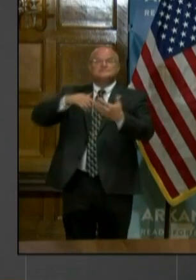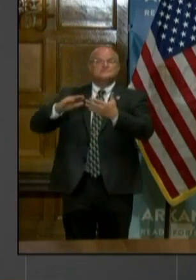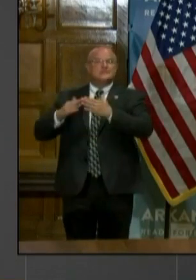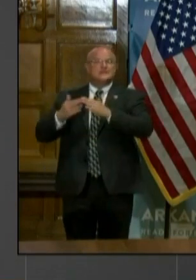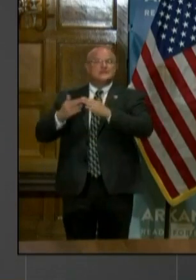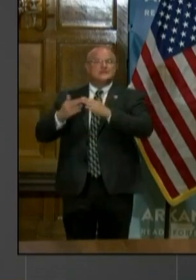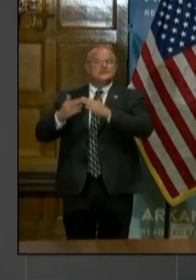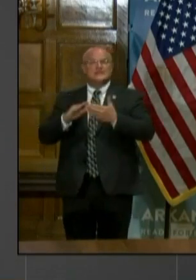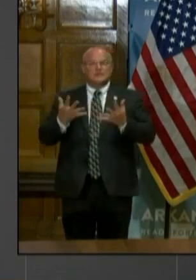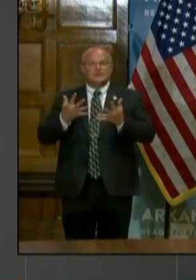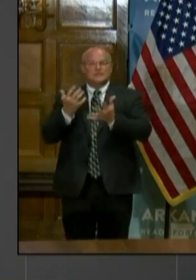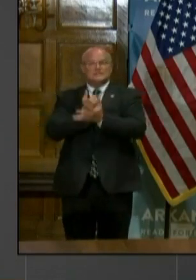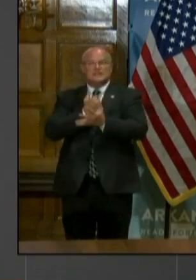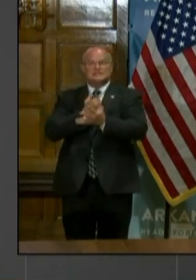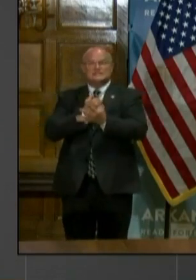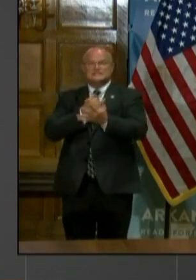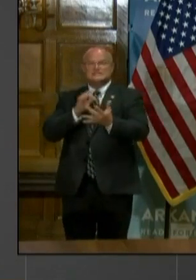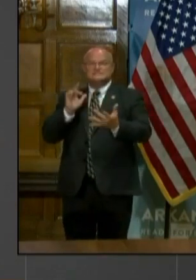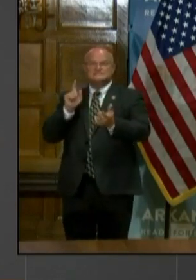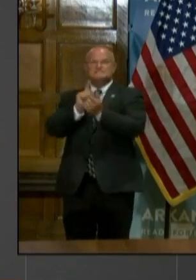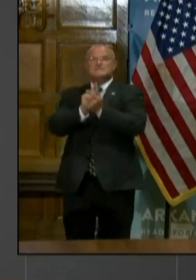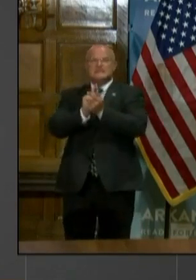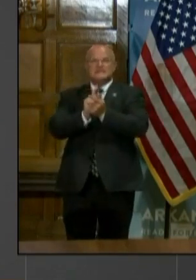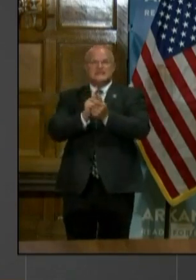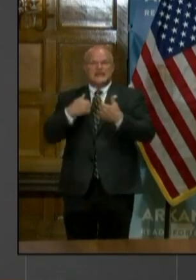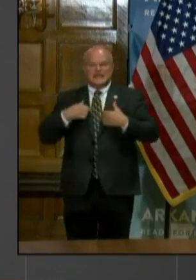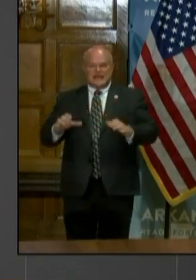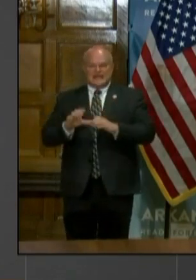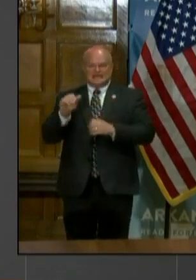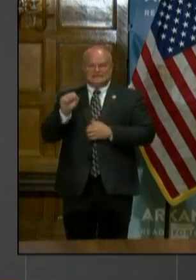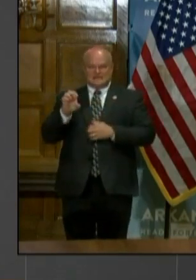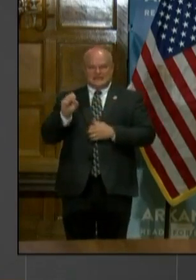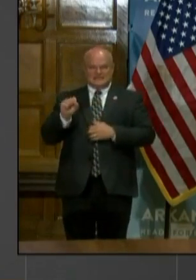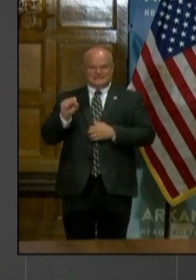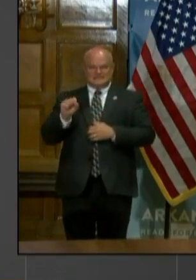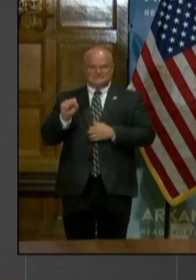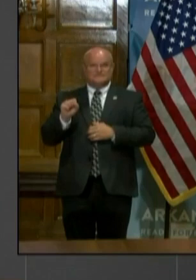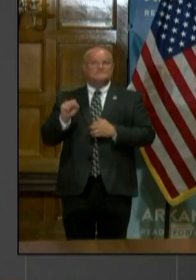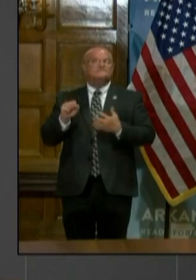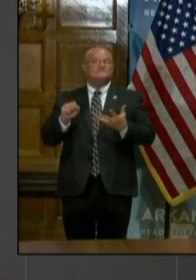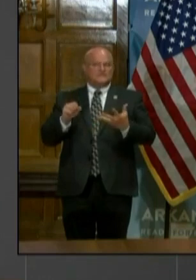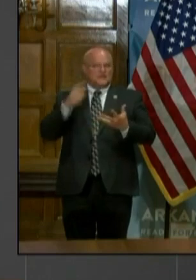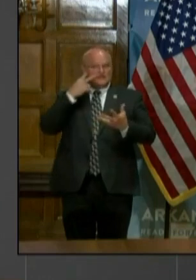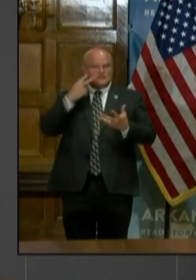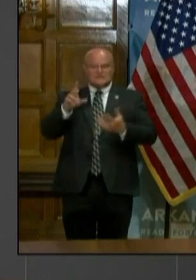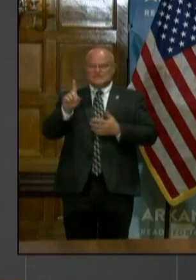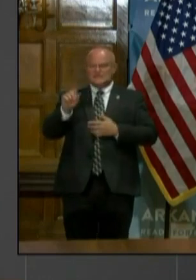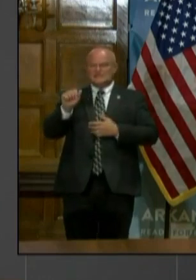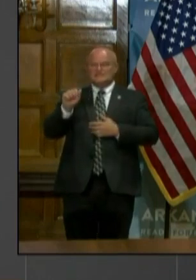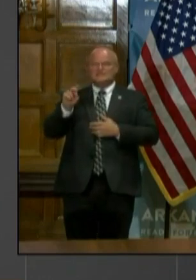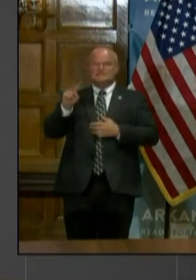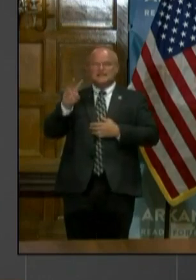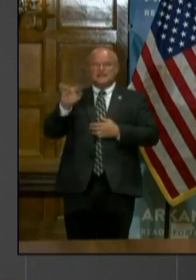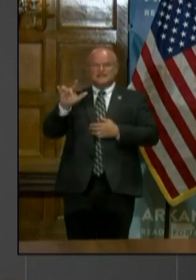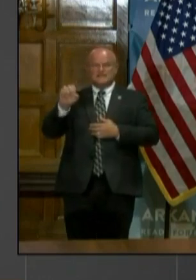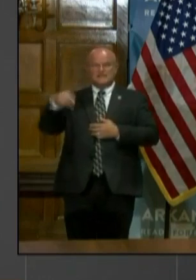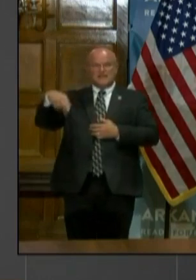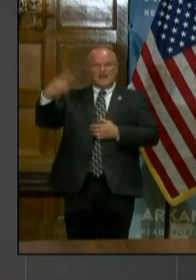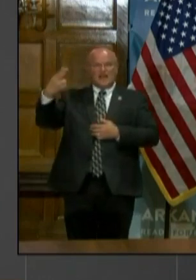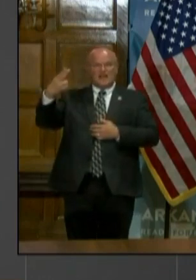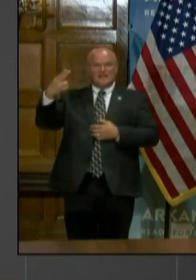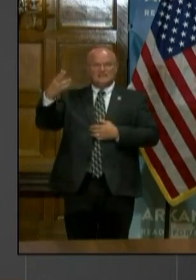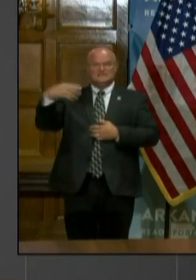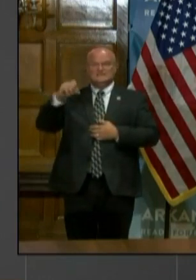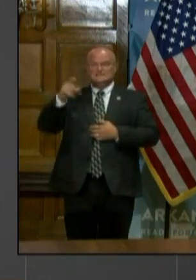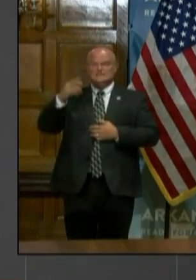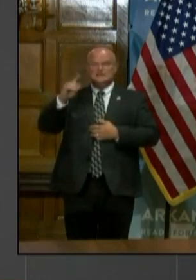community, what are the chances you're going to encounter someone who has an active case? And you can see Danville is the highest there,